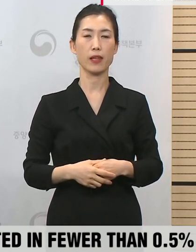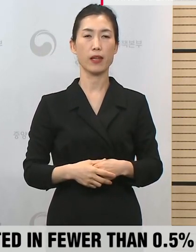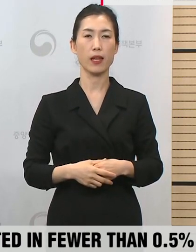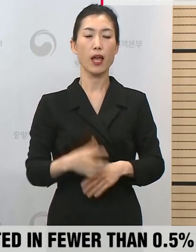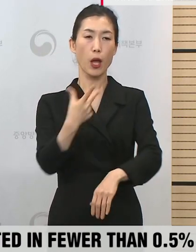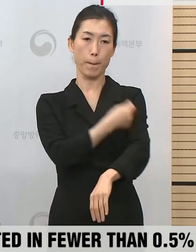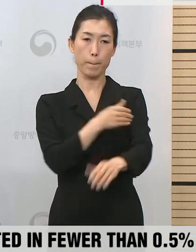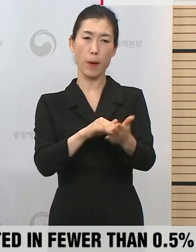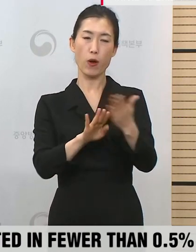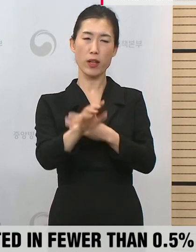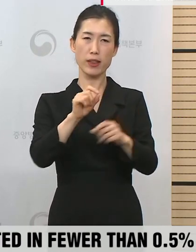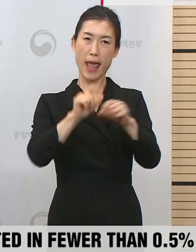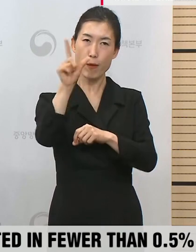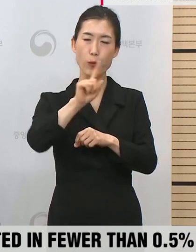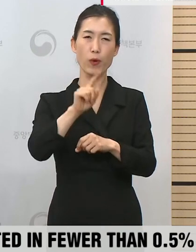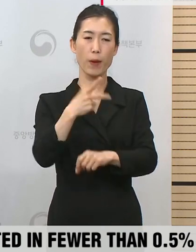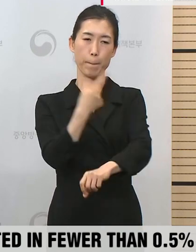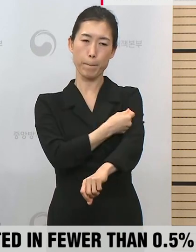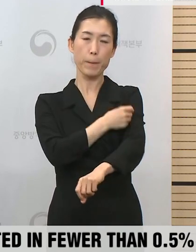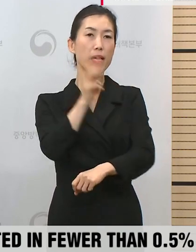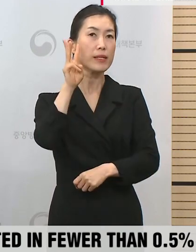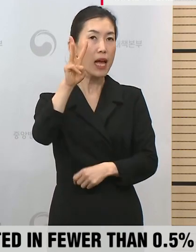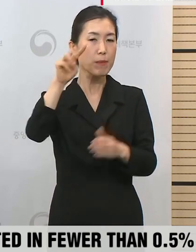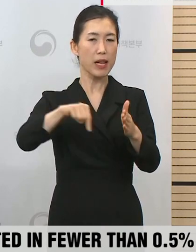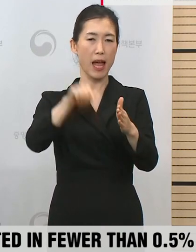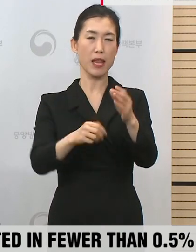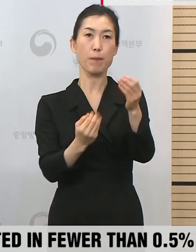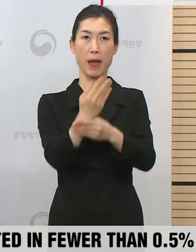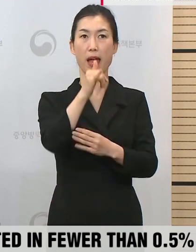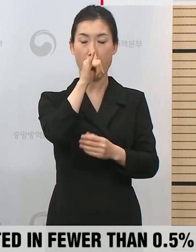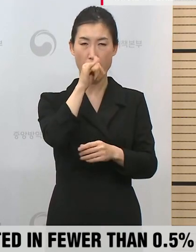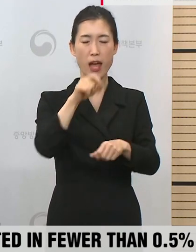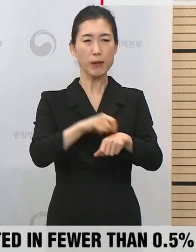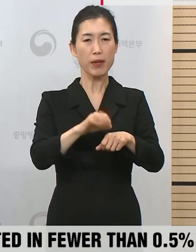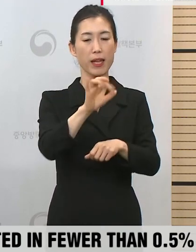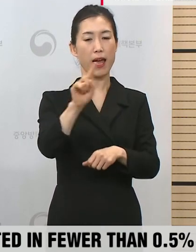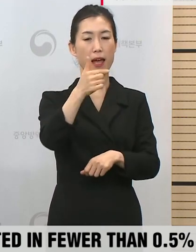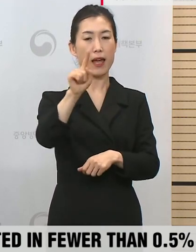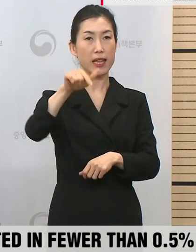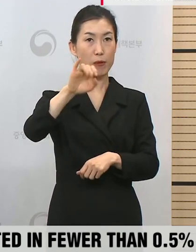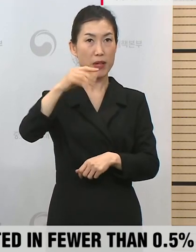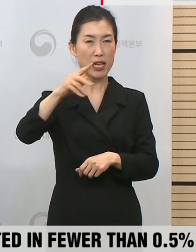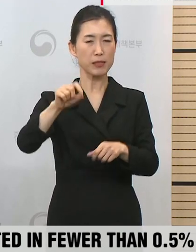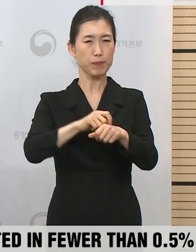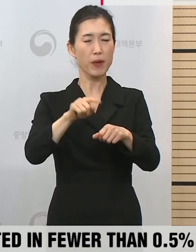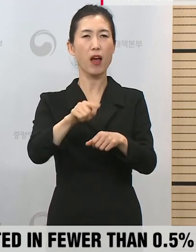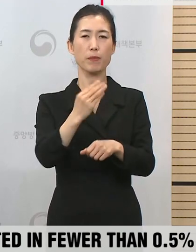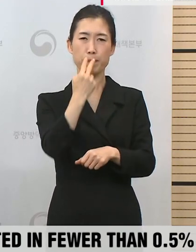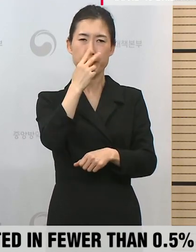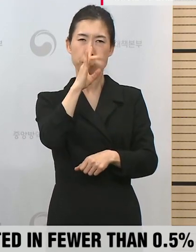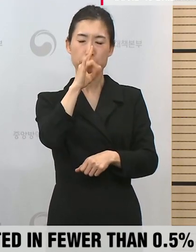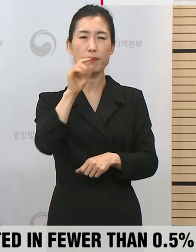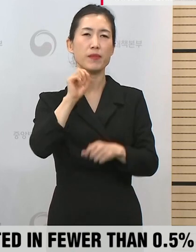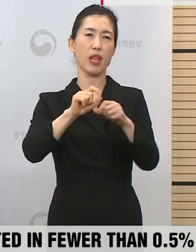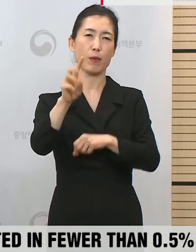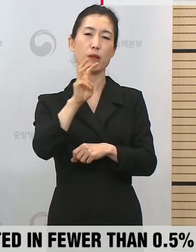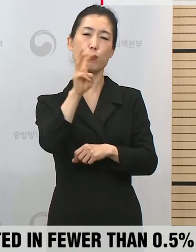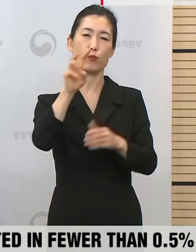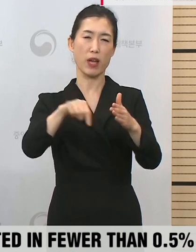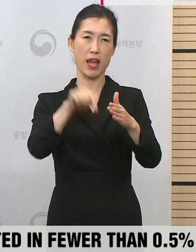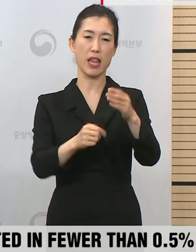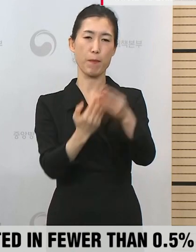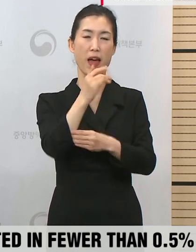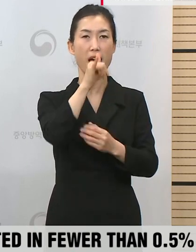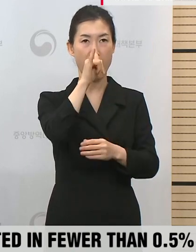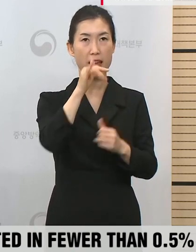were no development into fatalities. And as for the anaphylaxis, this occurs